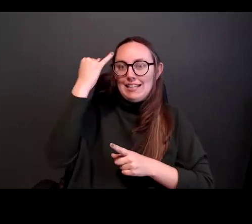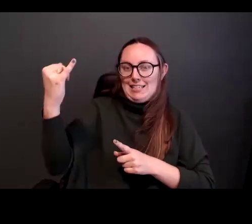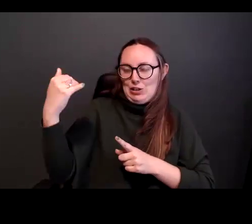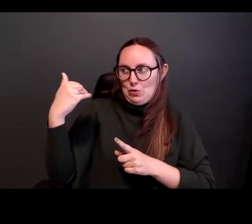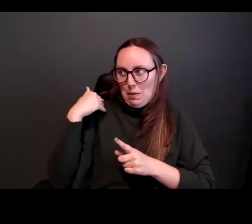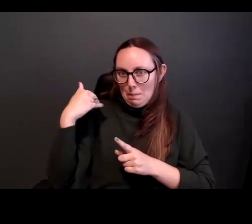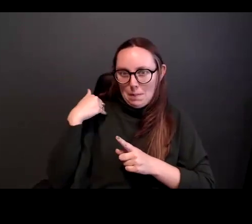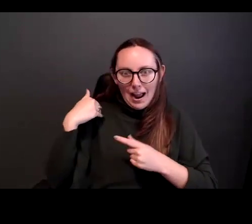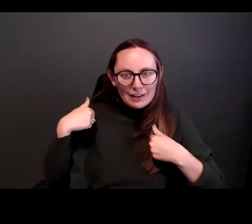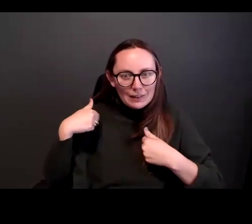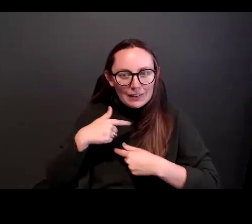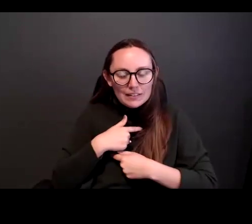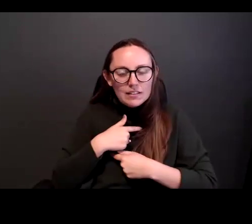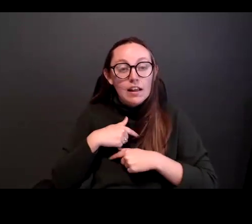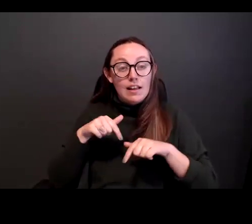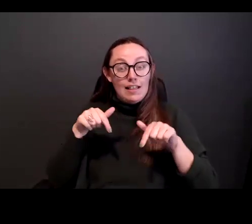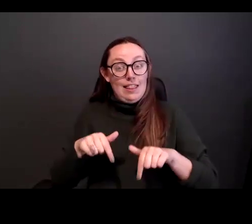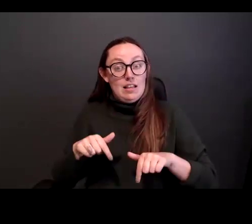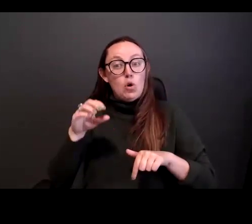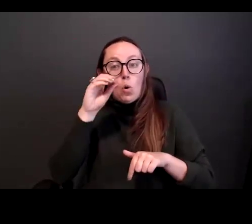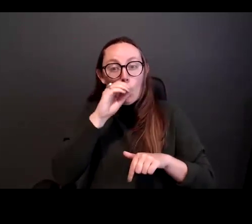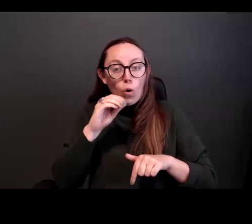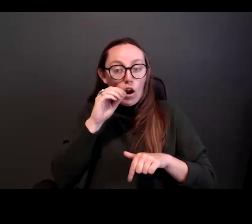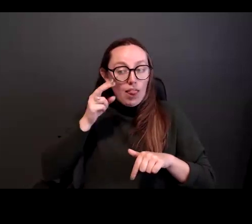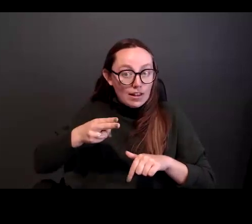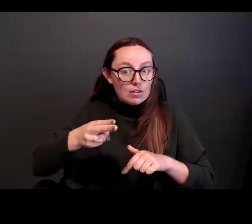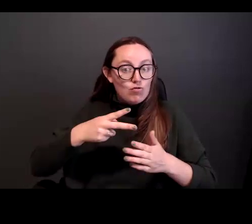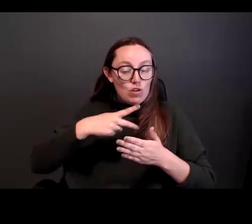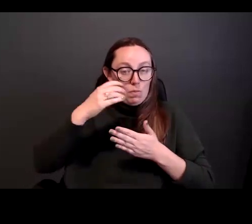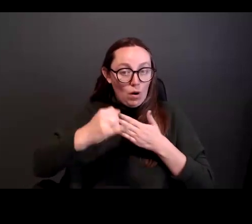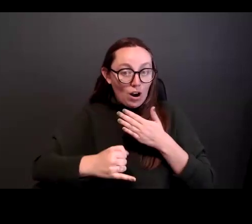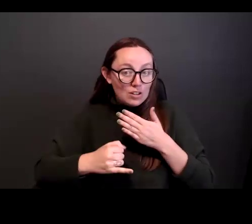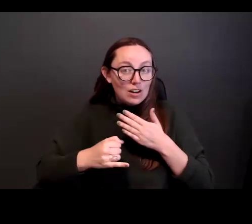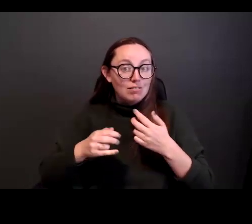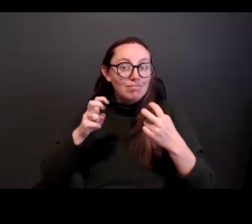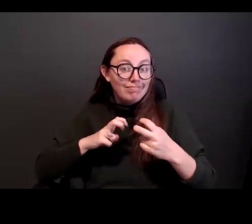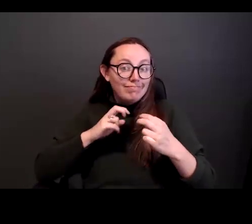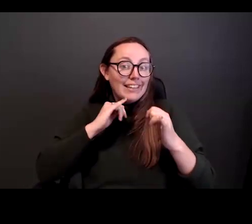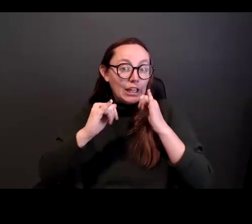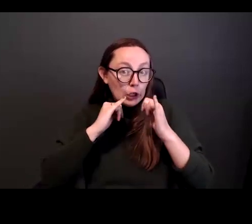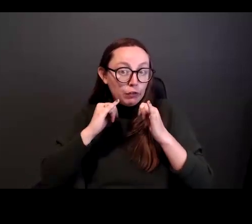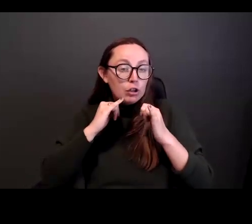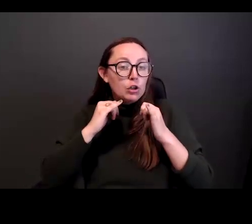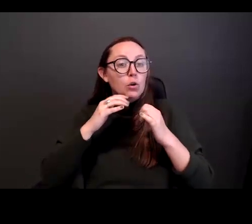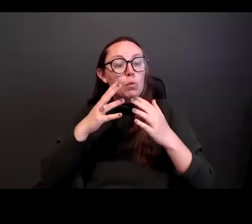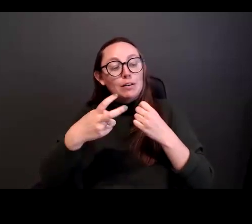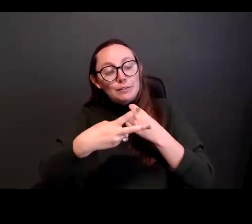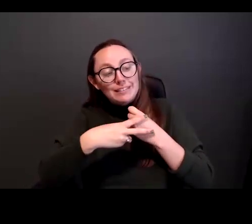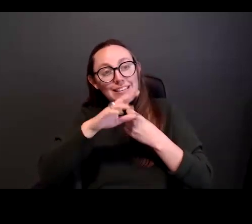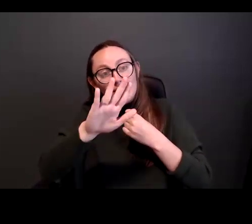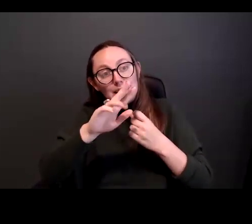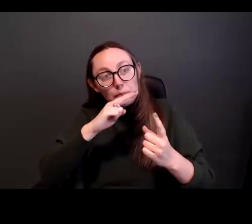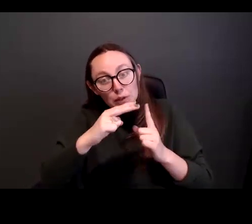an interview transcript that was taken to preserve this artist's viewpoint, experiences,